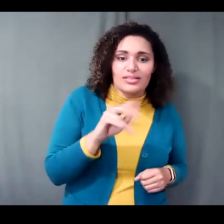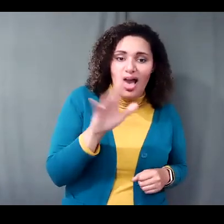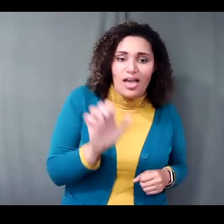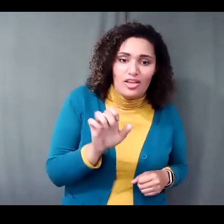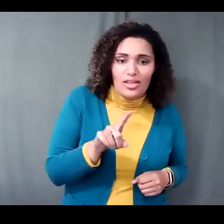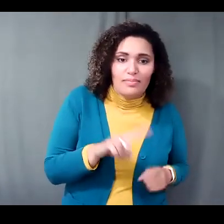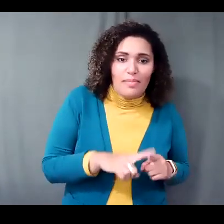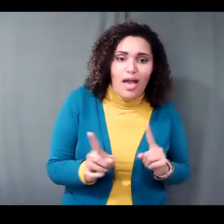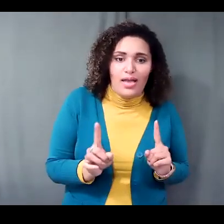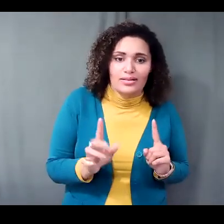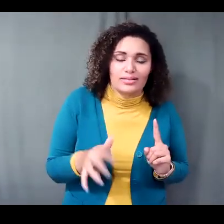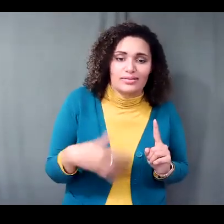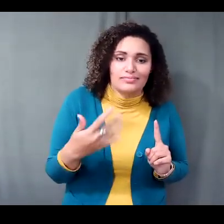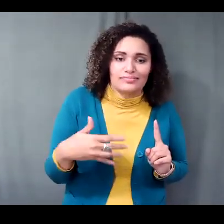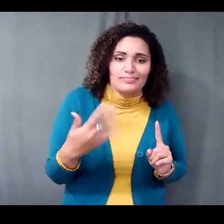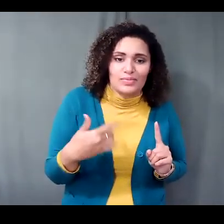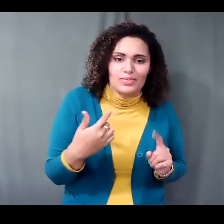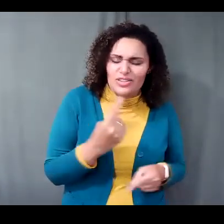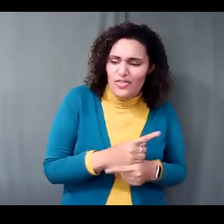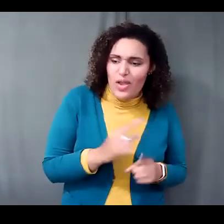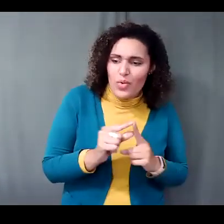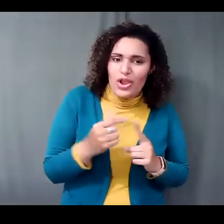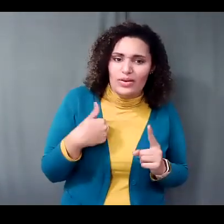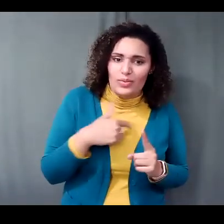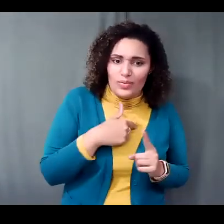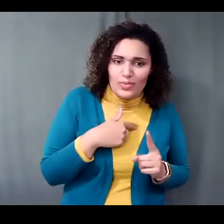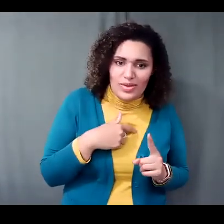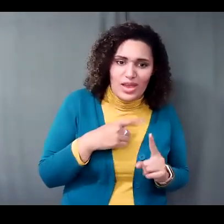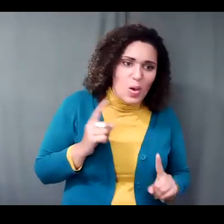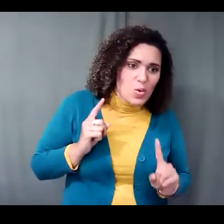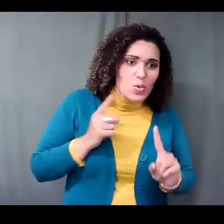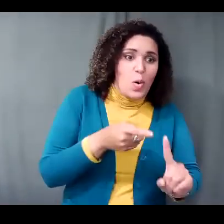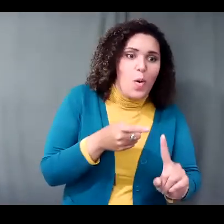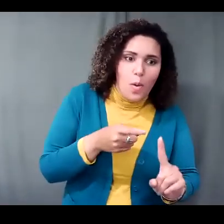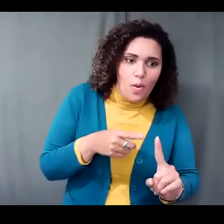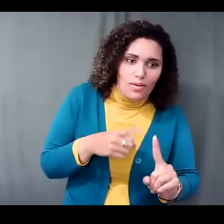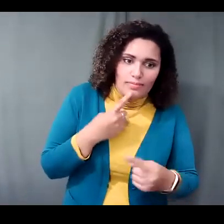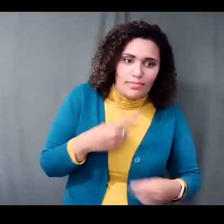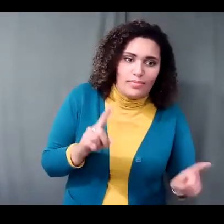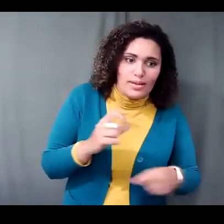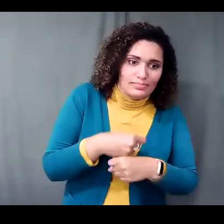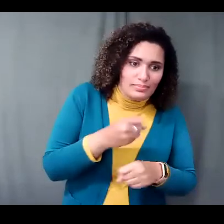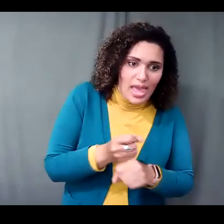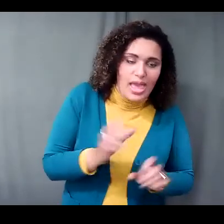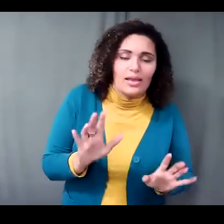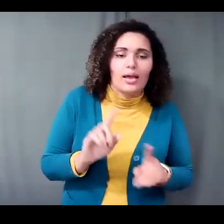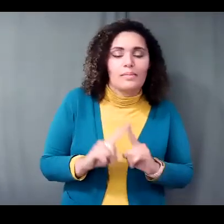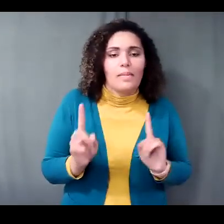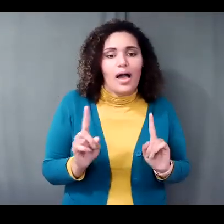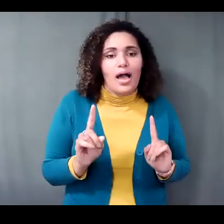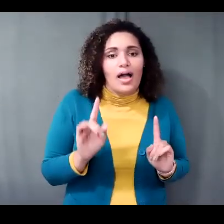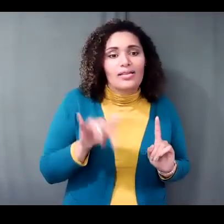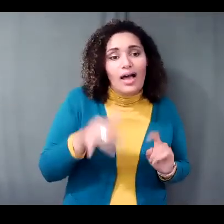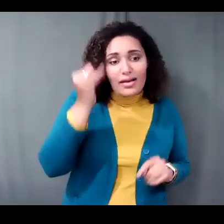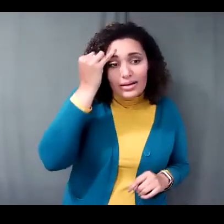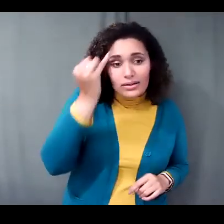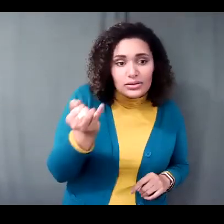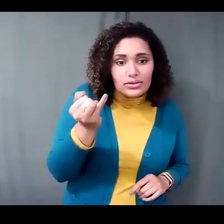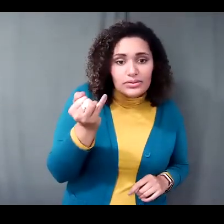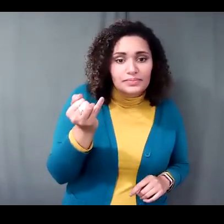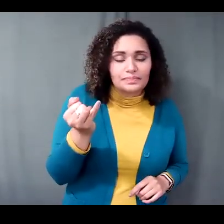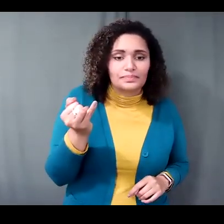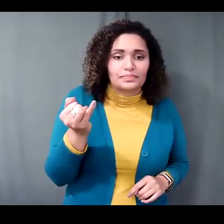and I, we've probably talked to you about this on these Zooms before, but we're rosé people. We love rosé, and we don't like bad rosé. So